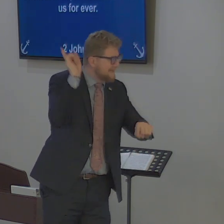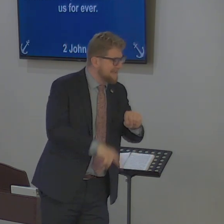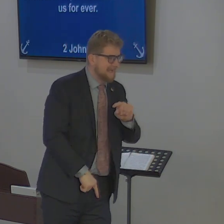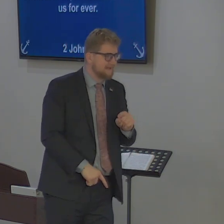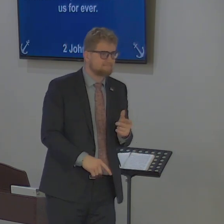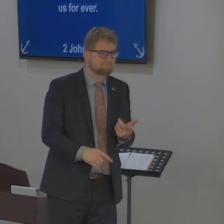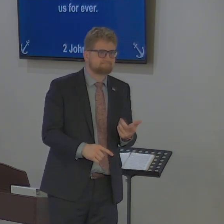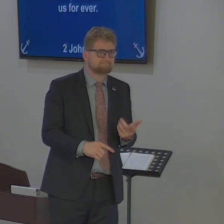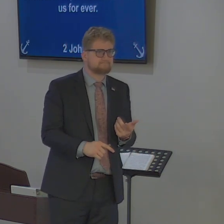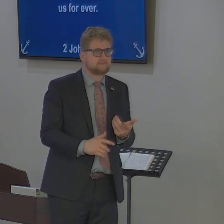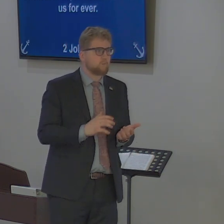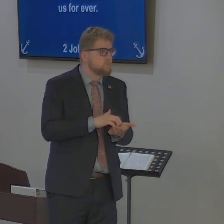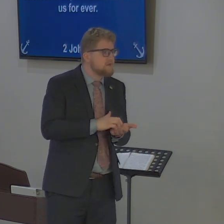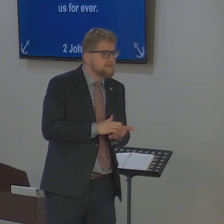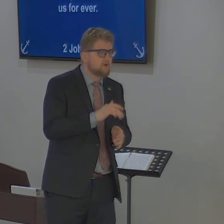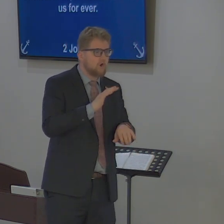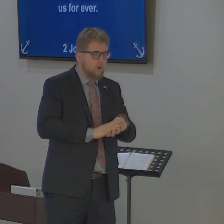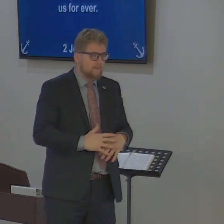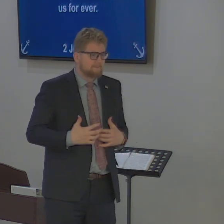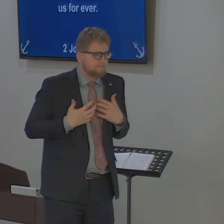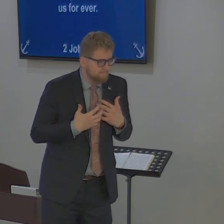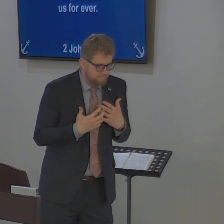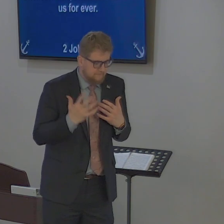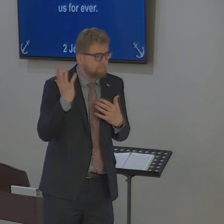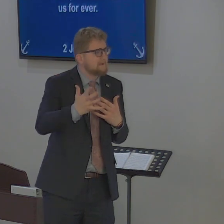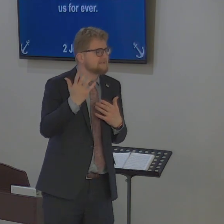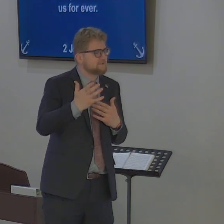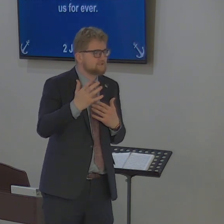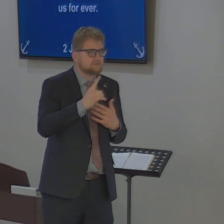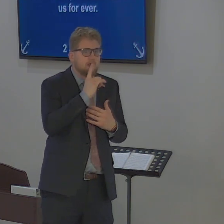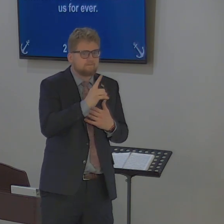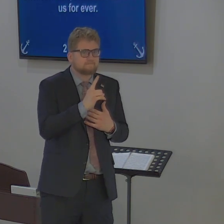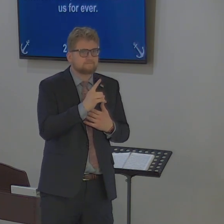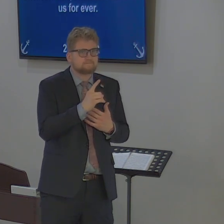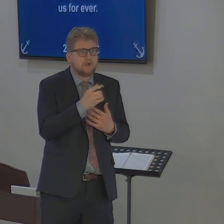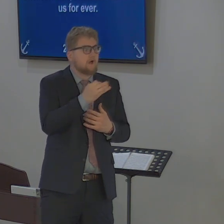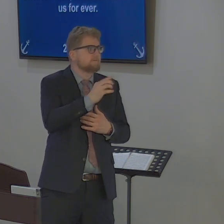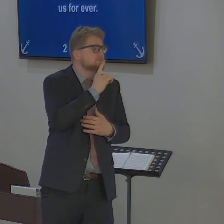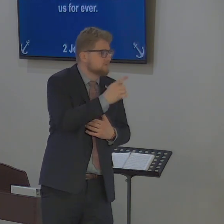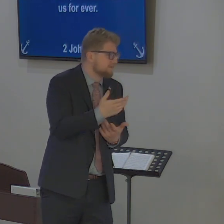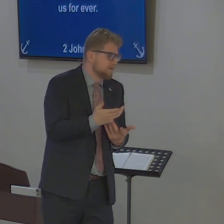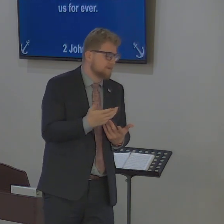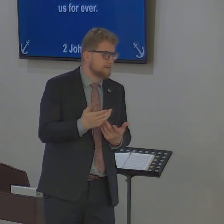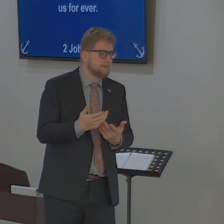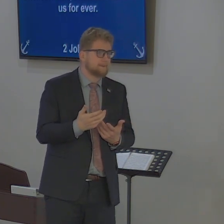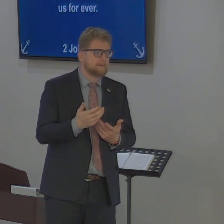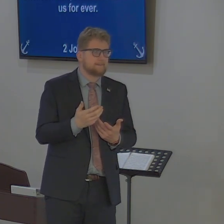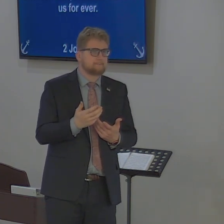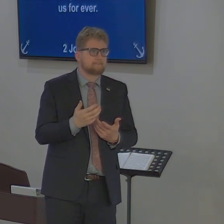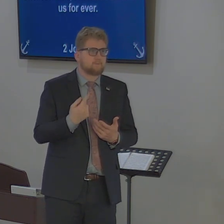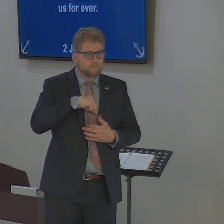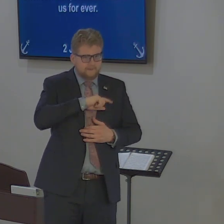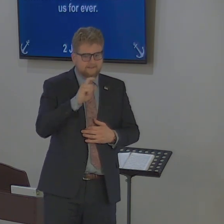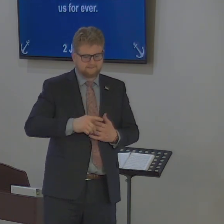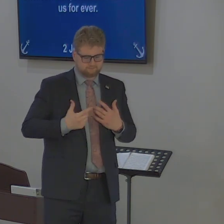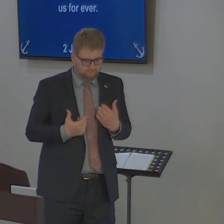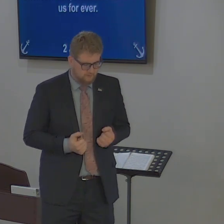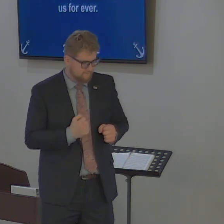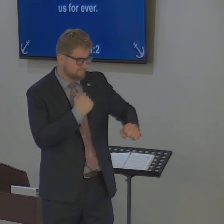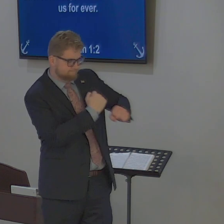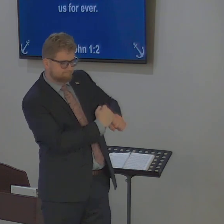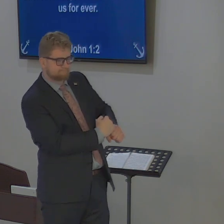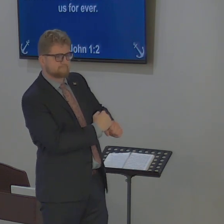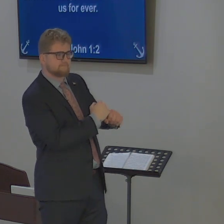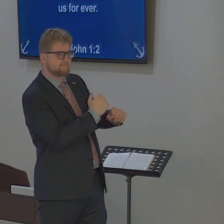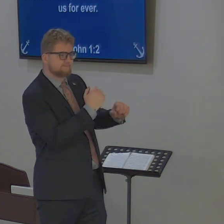have of truth. You can't. Eternity's in the balance for those individuals that are unsaved because of the message that we have. And the